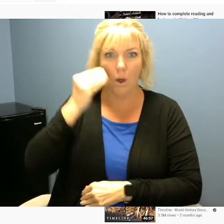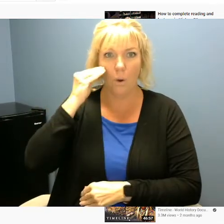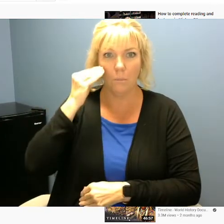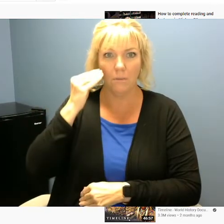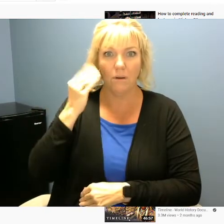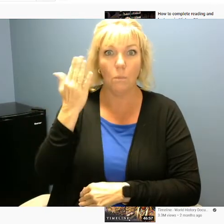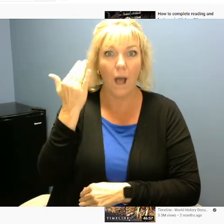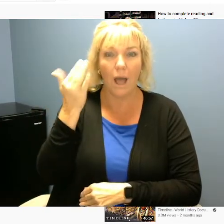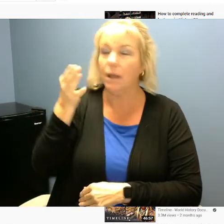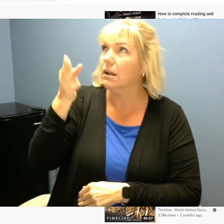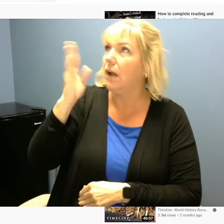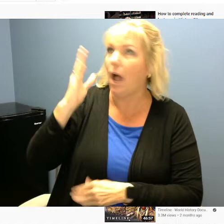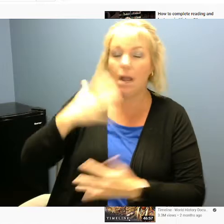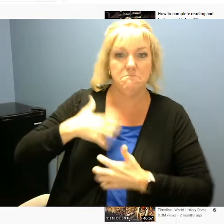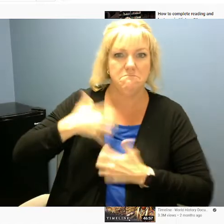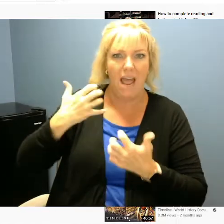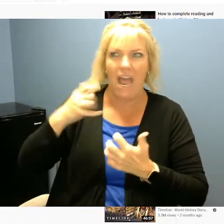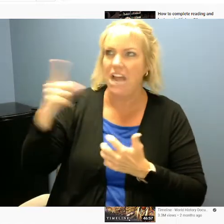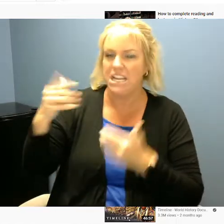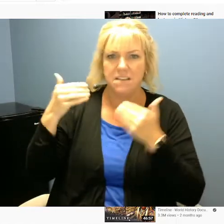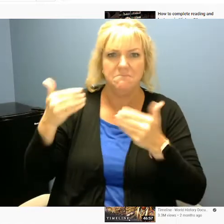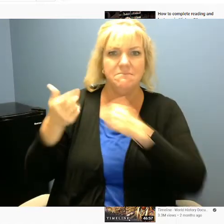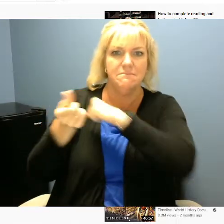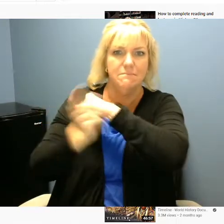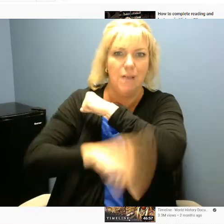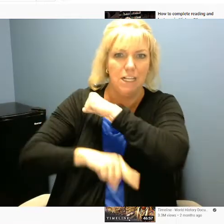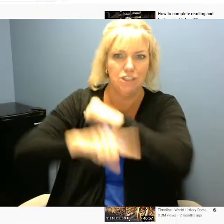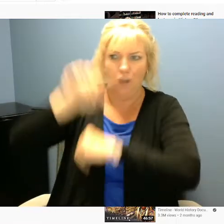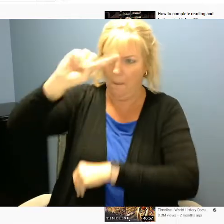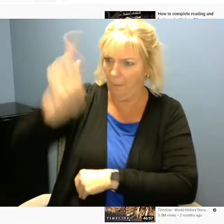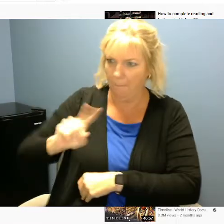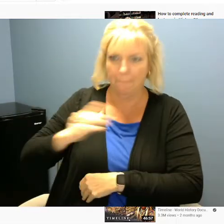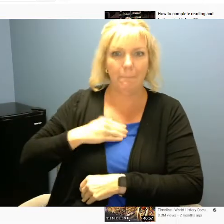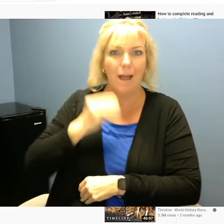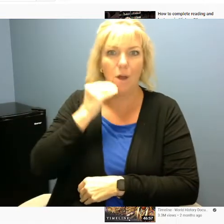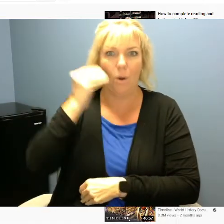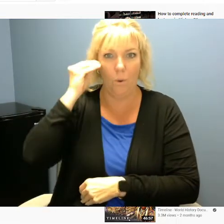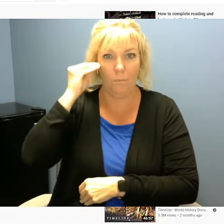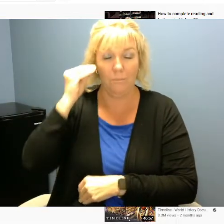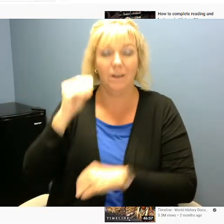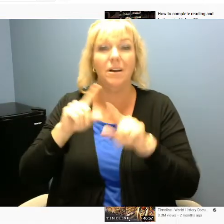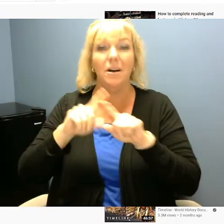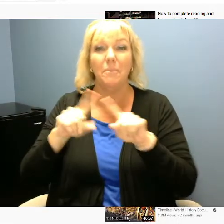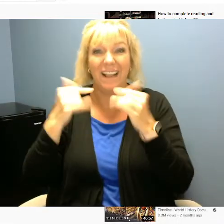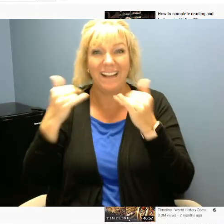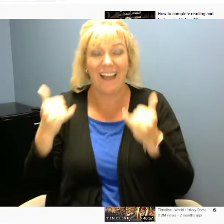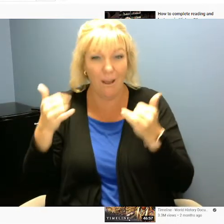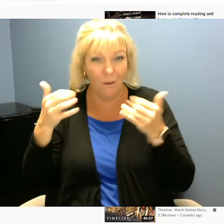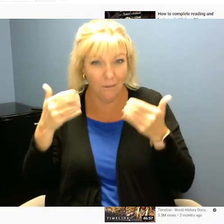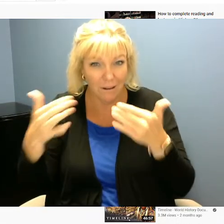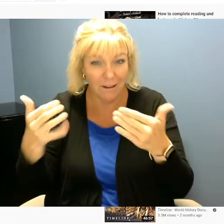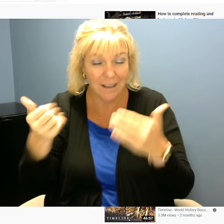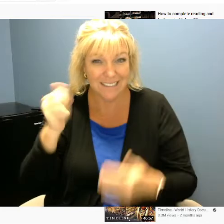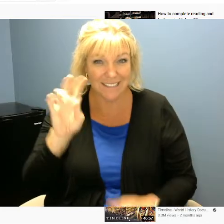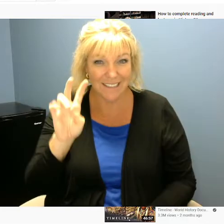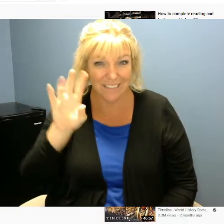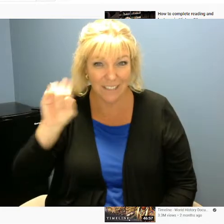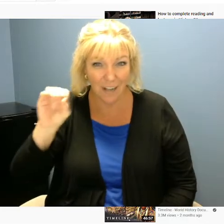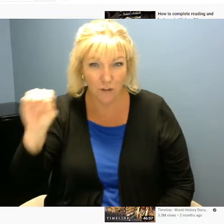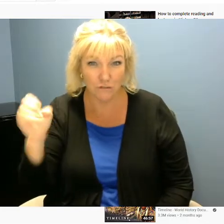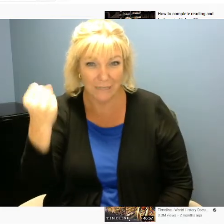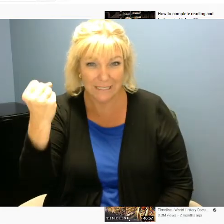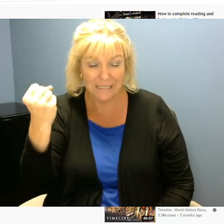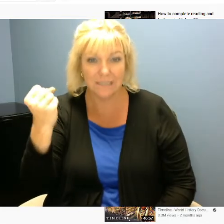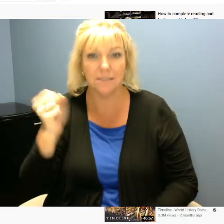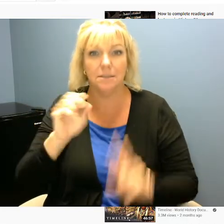he struck my house with lightning. But now, as we move into the 1700s with the Enlightenment, if lightning strikes